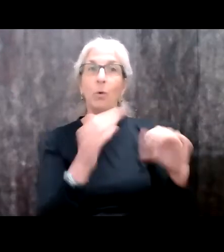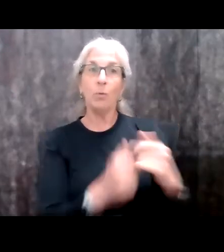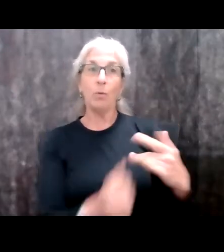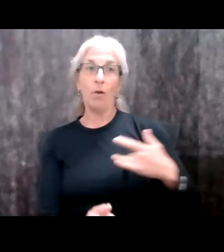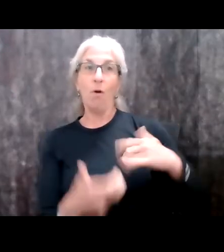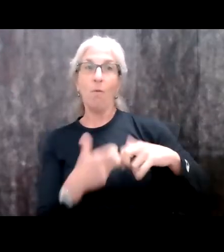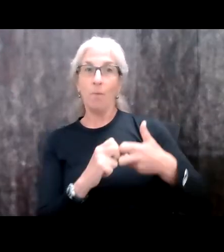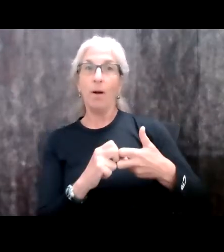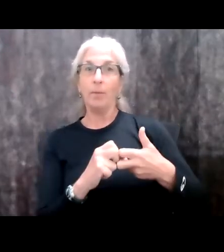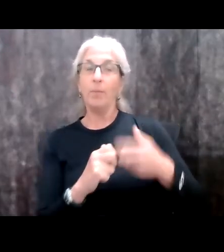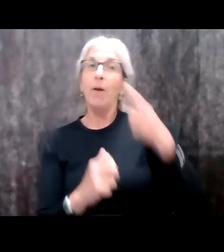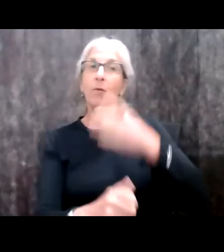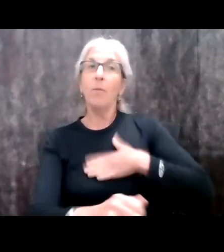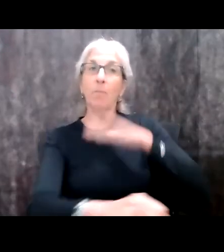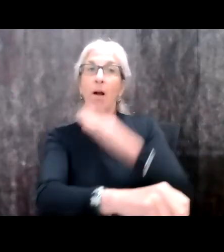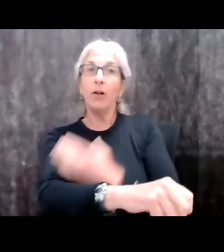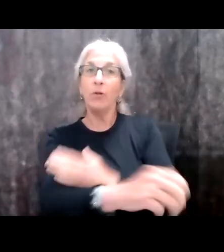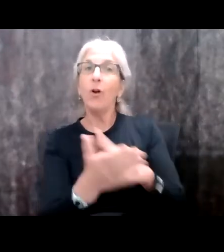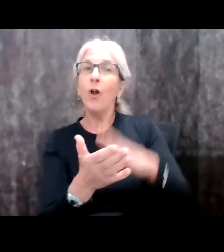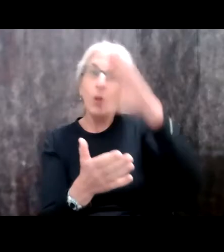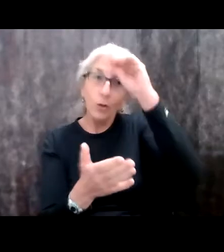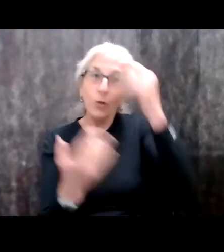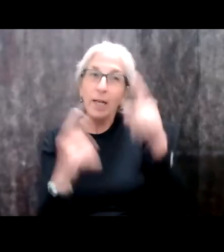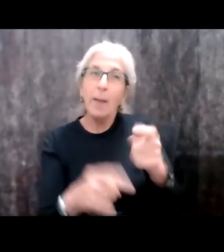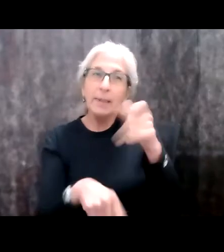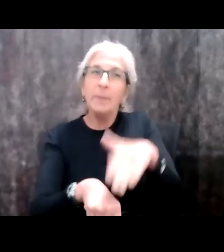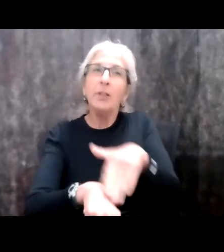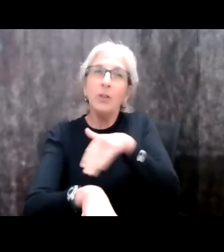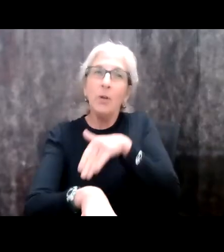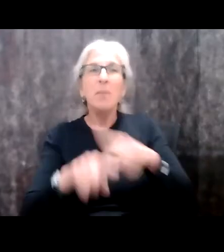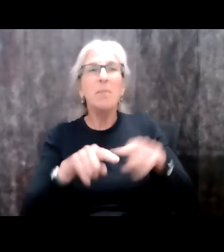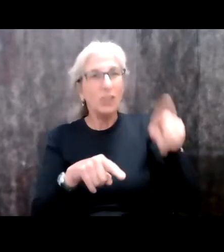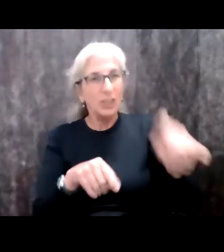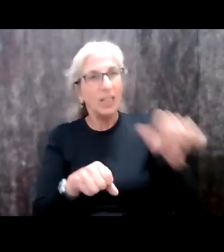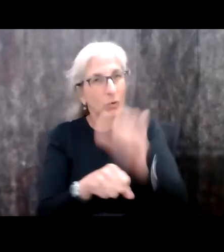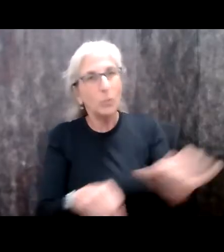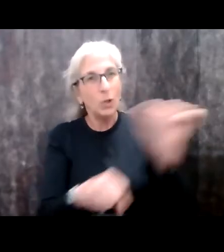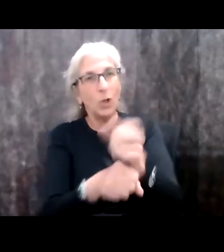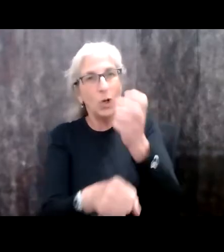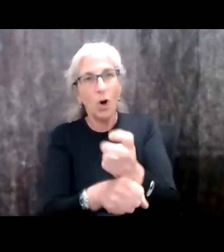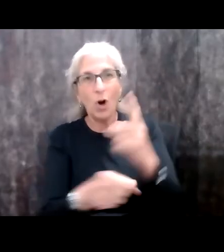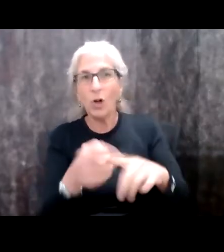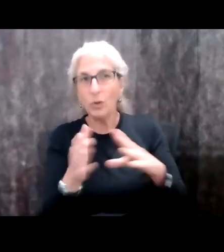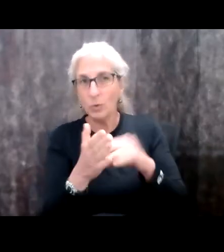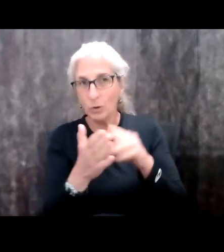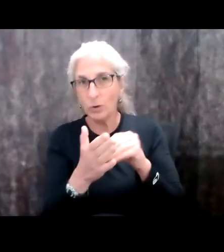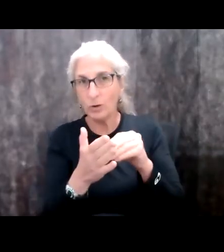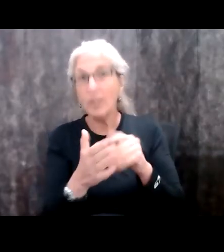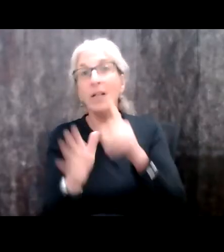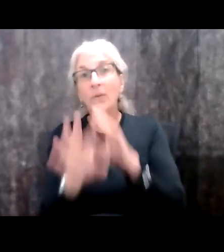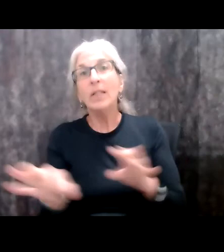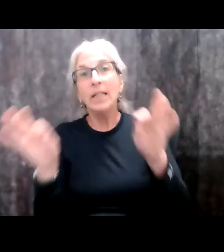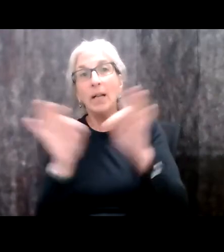And for her, learning comes a little slowly, but she has to work twice or three times as hard. So what is important for us that